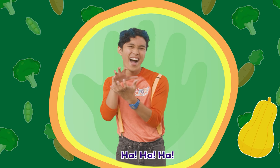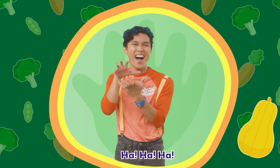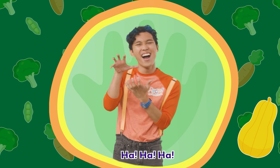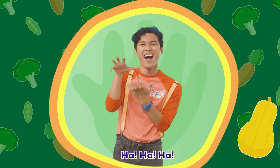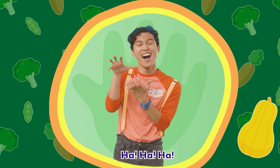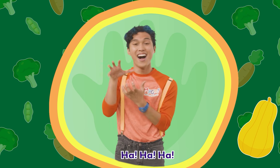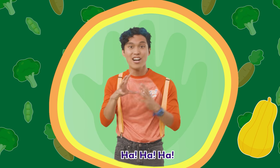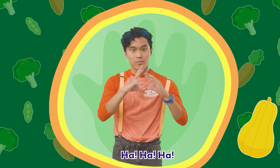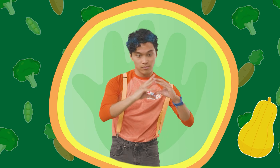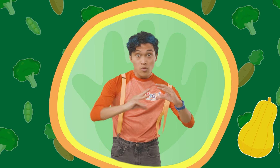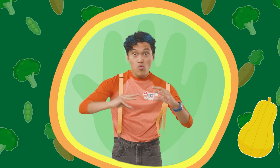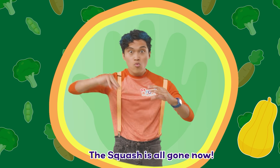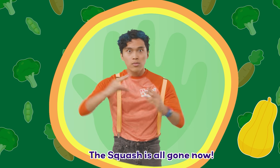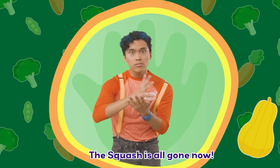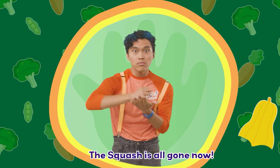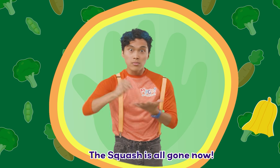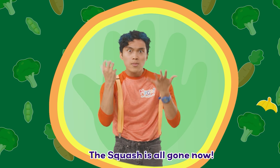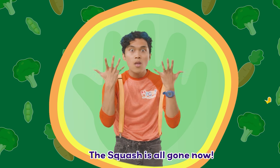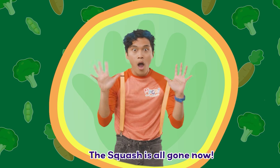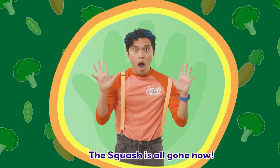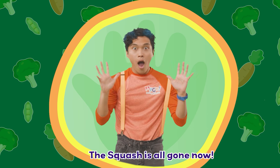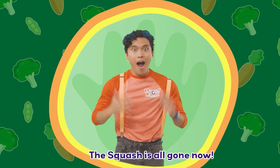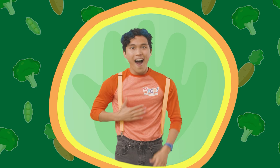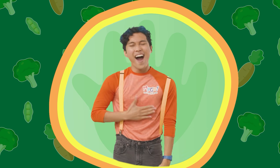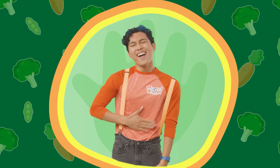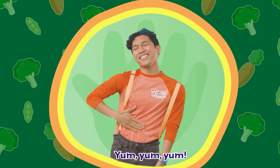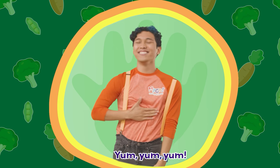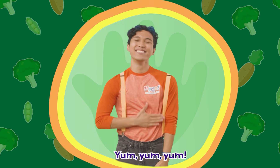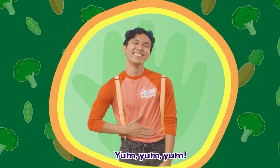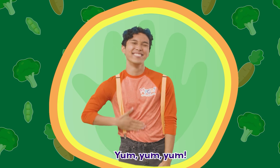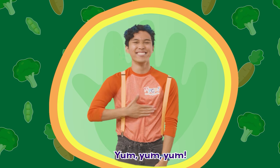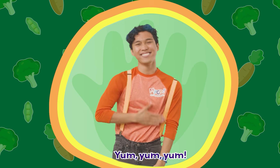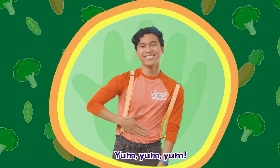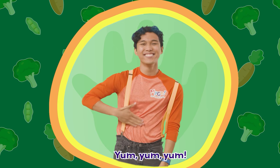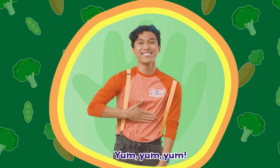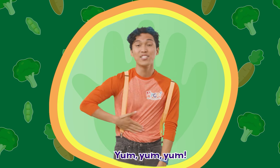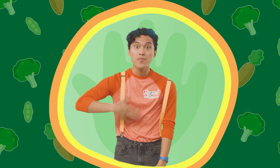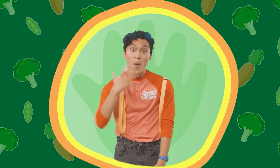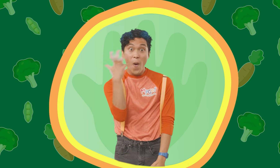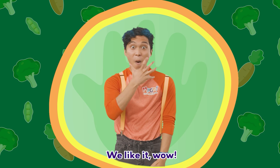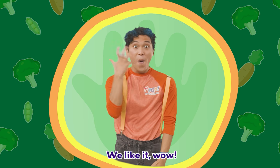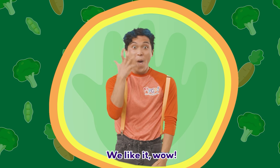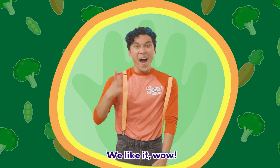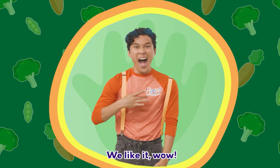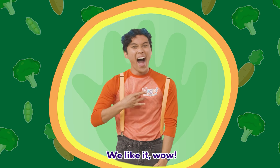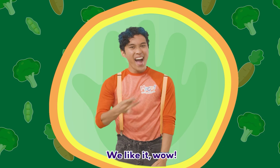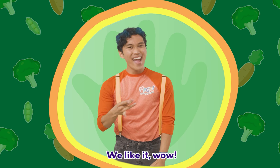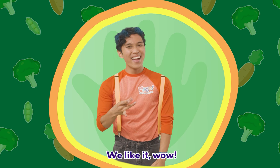ha, ha! The squash is all gone now. Yum, yum, yum! We like it,